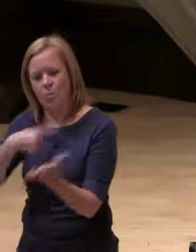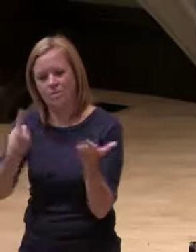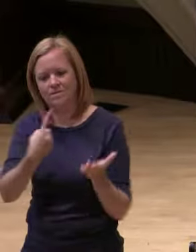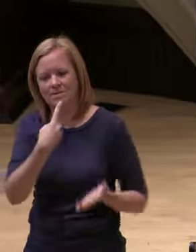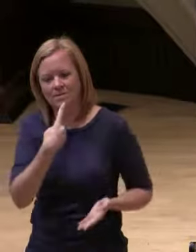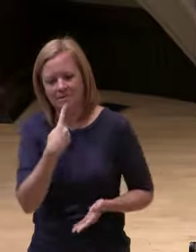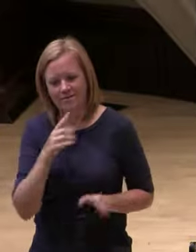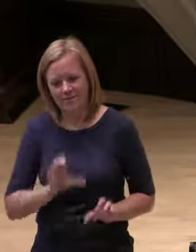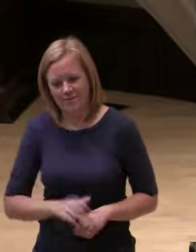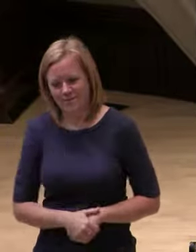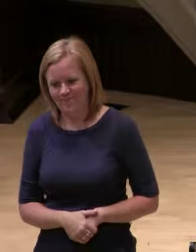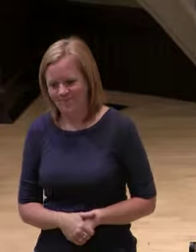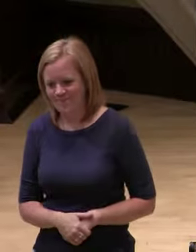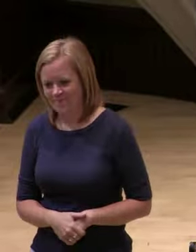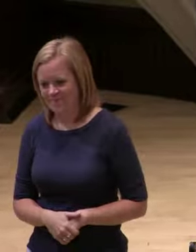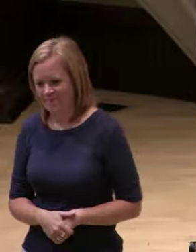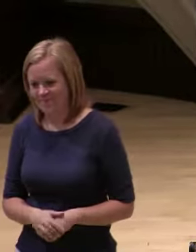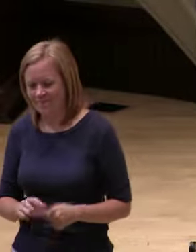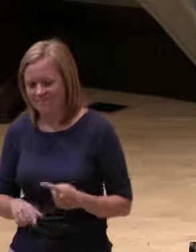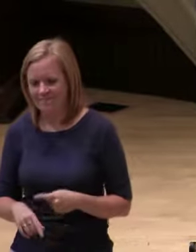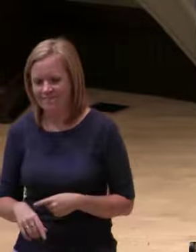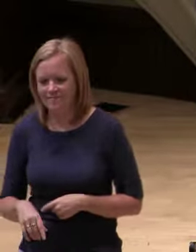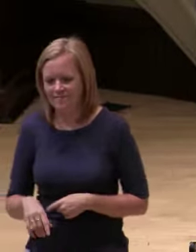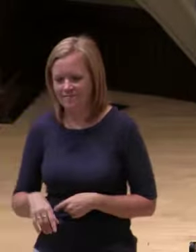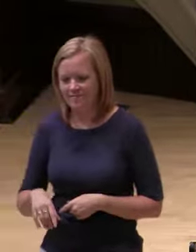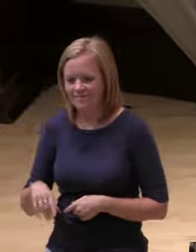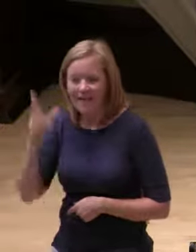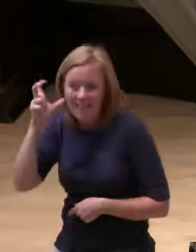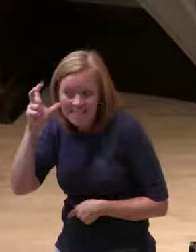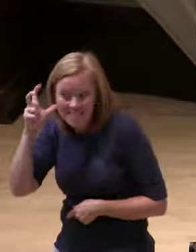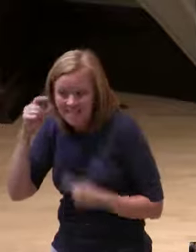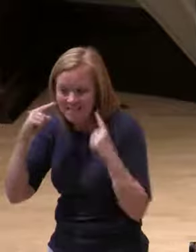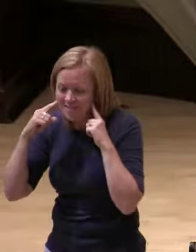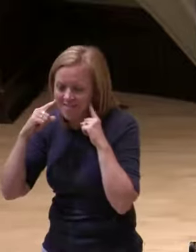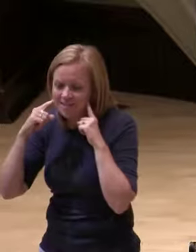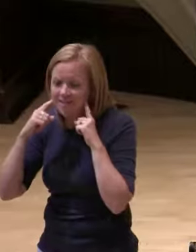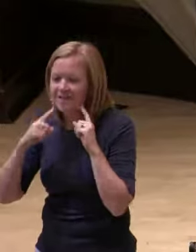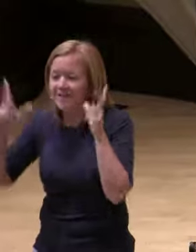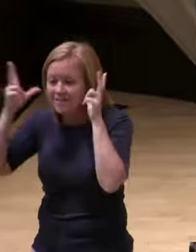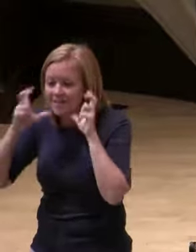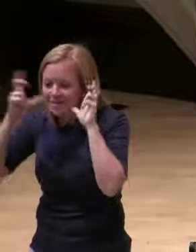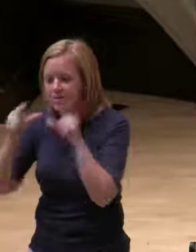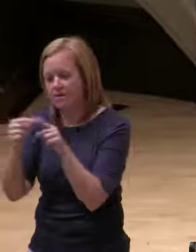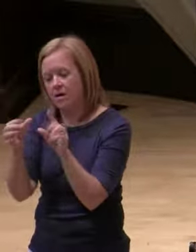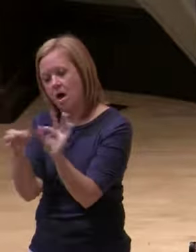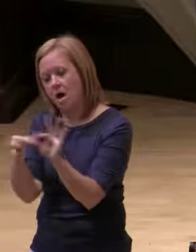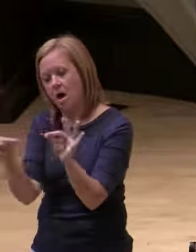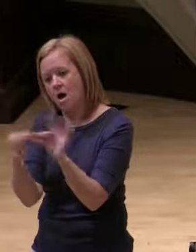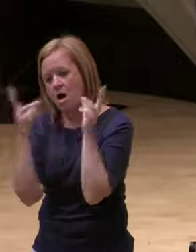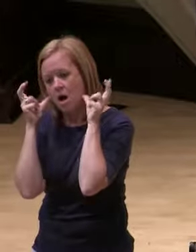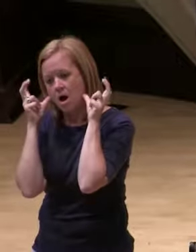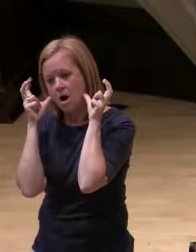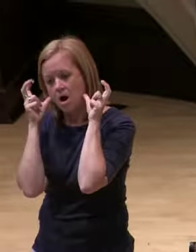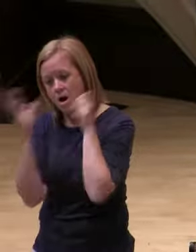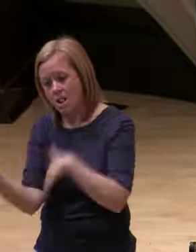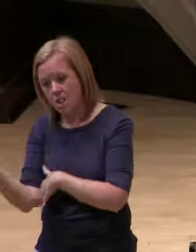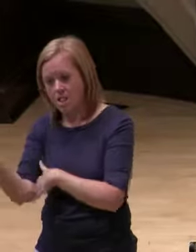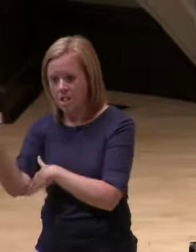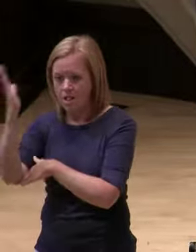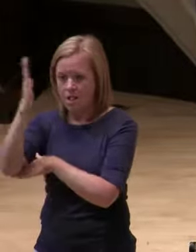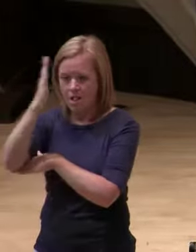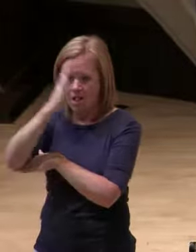says. Listening is more than just hearing. We can hear the words of Jesus all day long, but